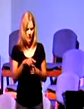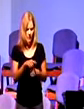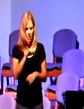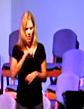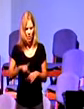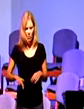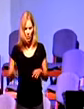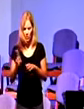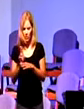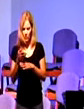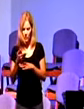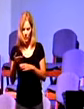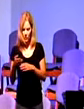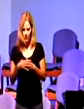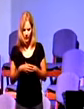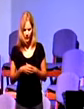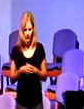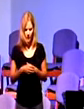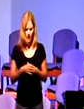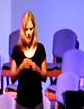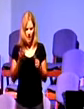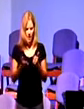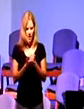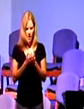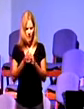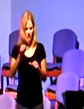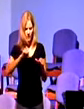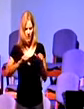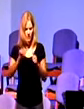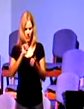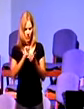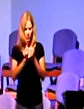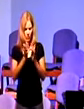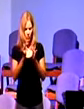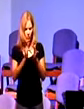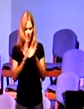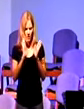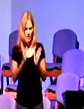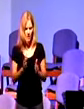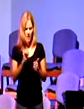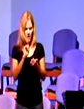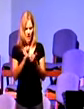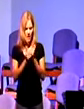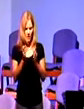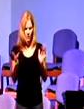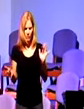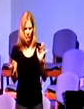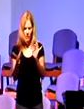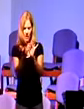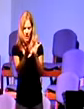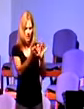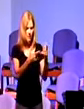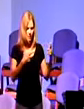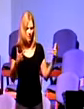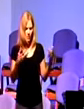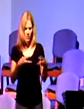Lord, use that tool. Help the Fellowship of Christian Athletes to reach out into that campus in a big way.